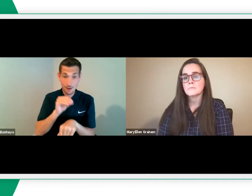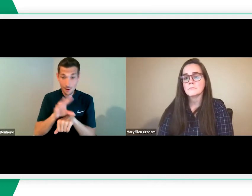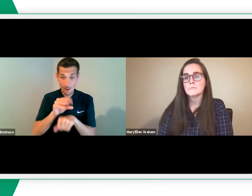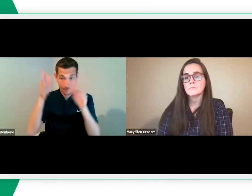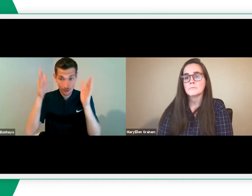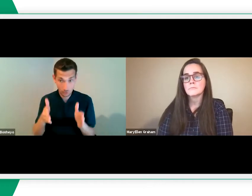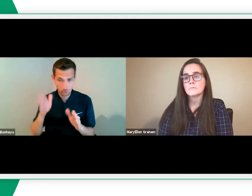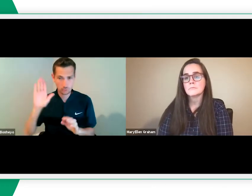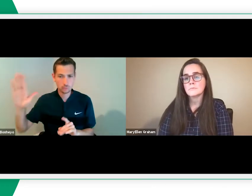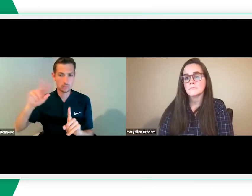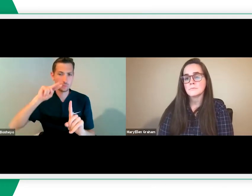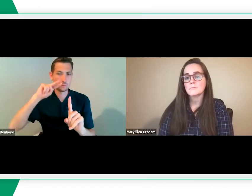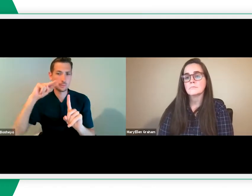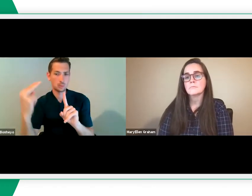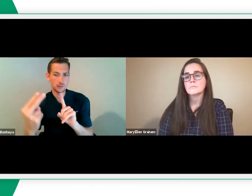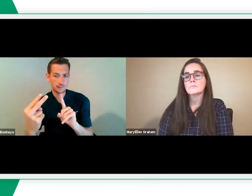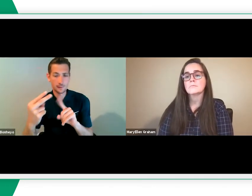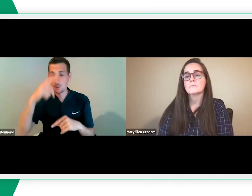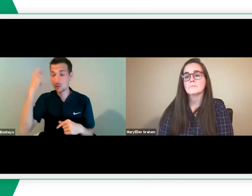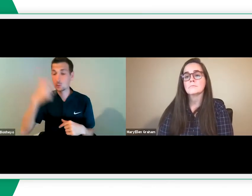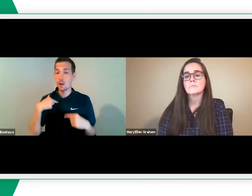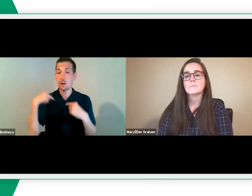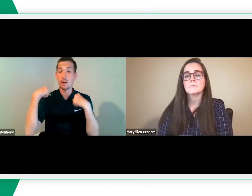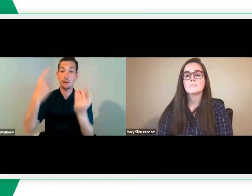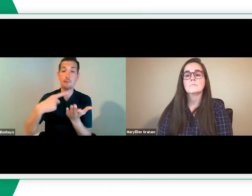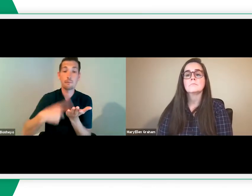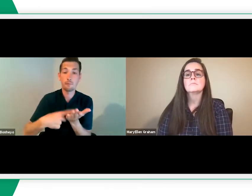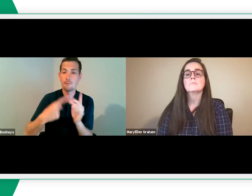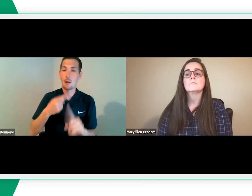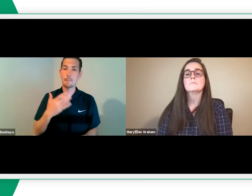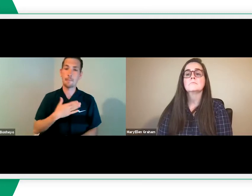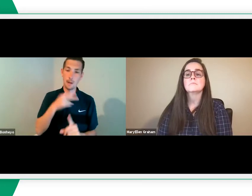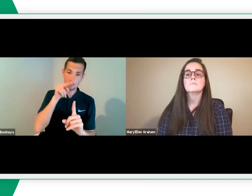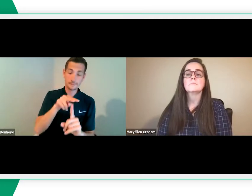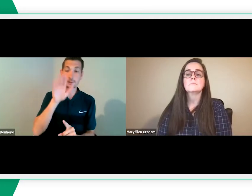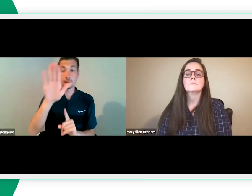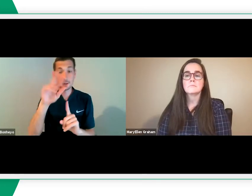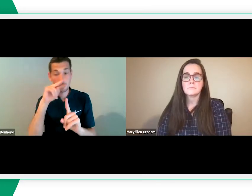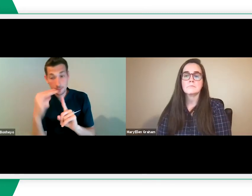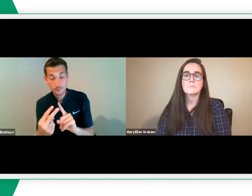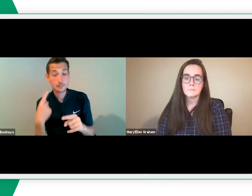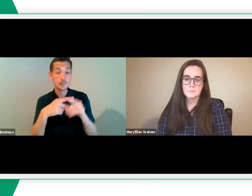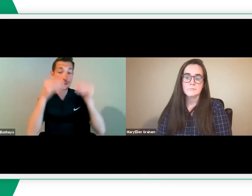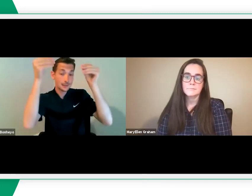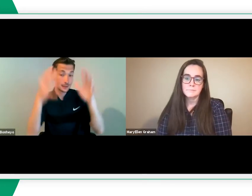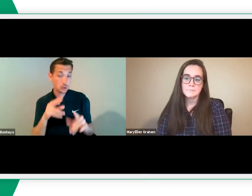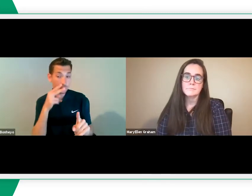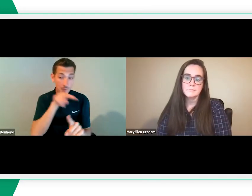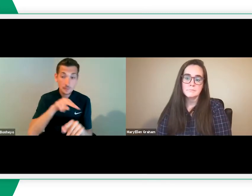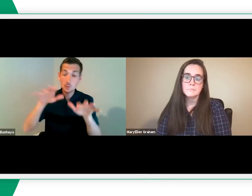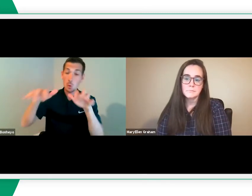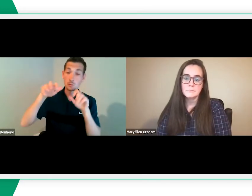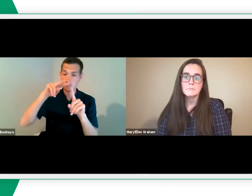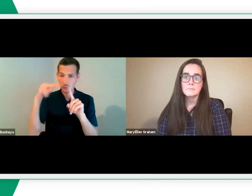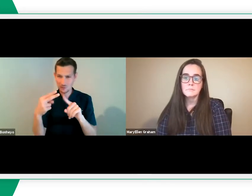that we are bringing in a financial advisor and using their perspective. We have their perspective, we have